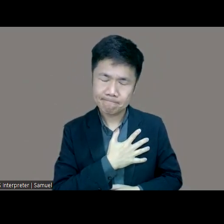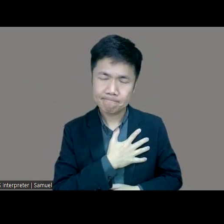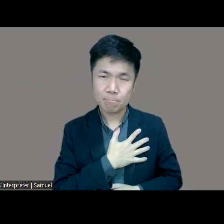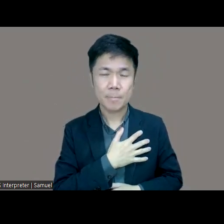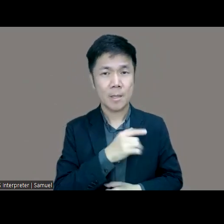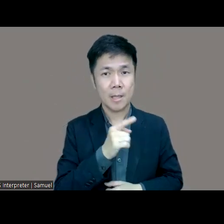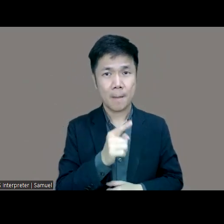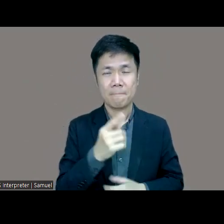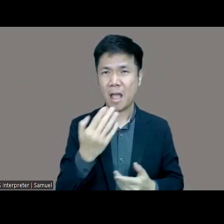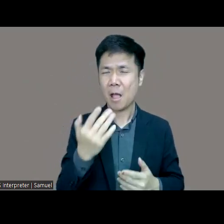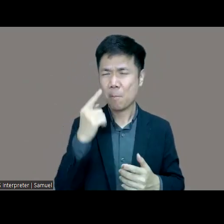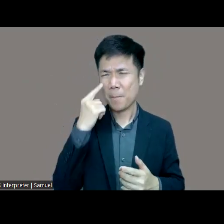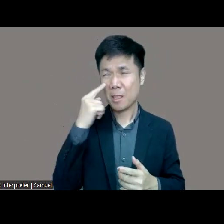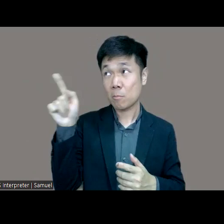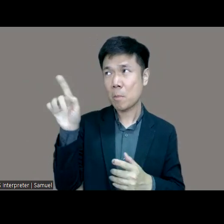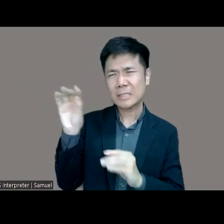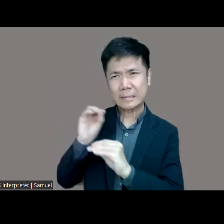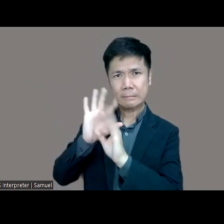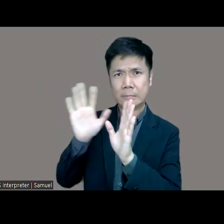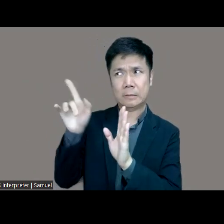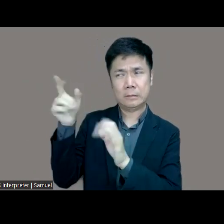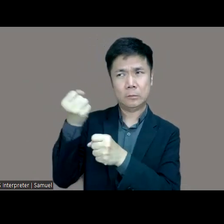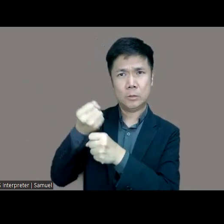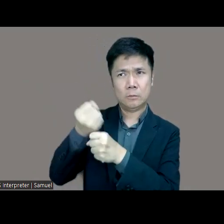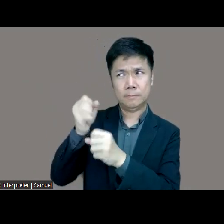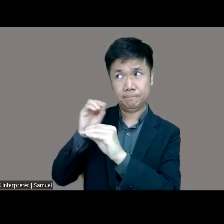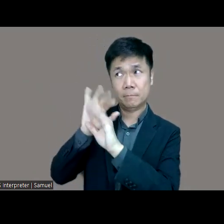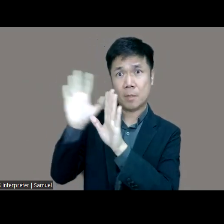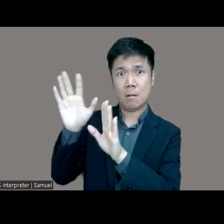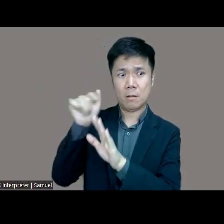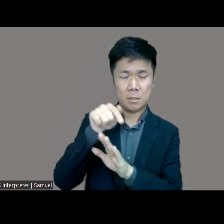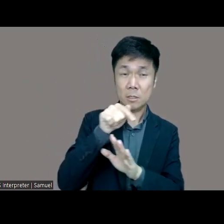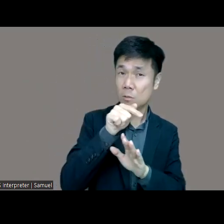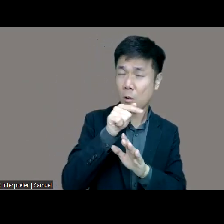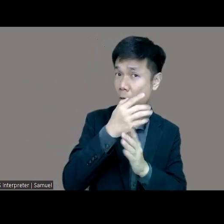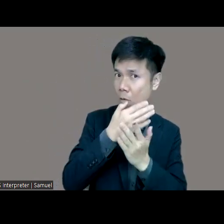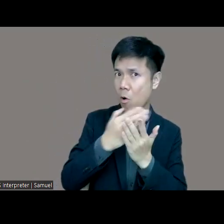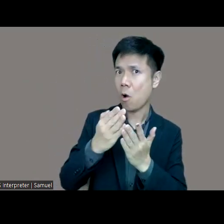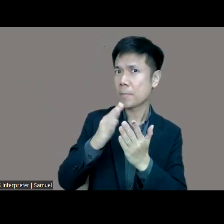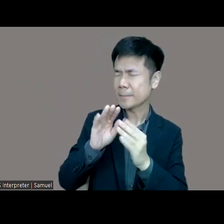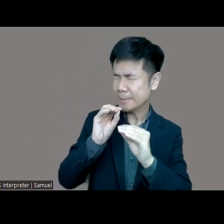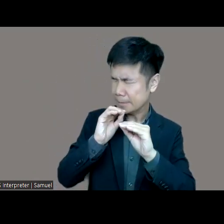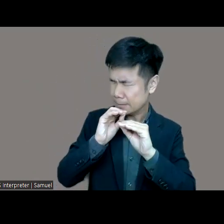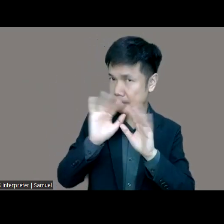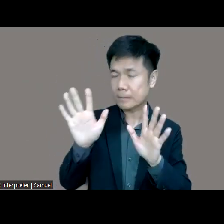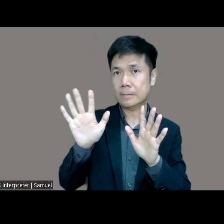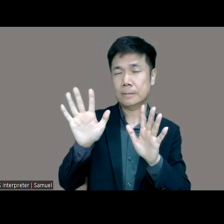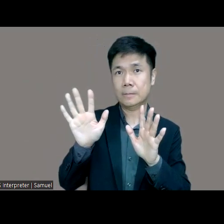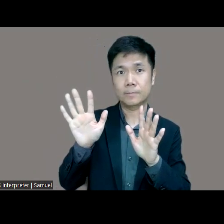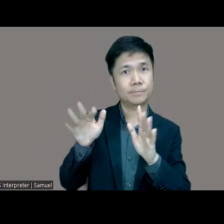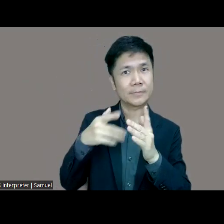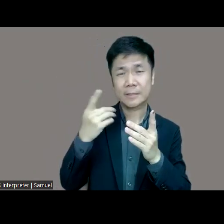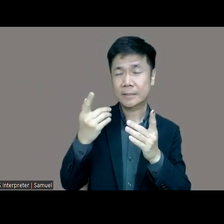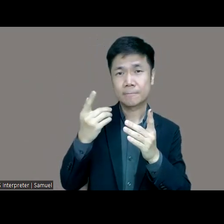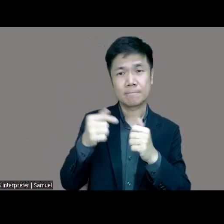well more transparency into the processes. which is very challenging on the other hand,